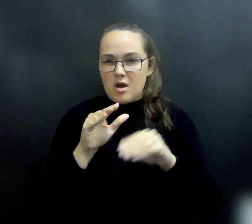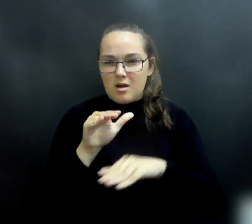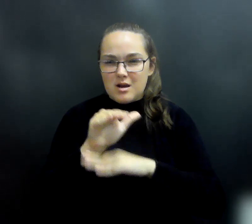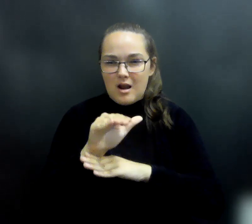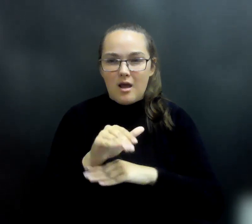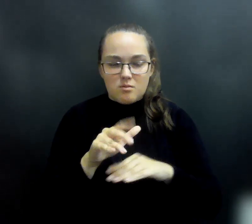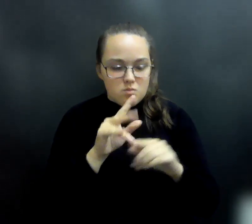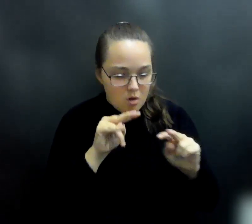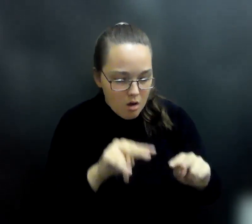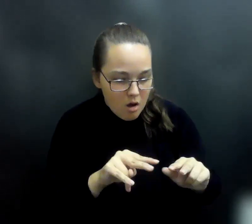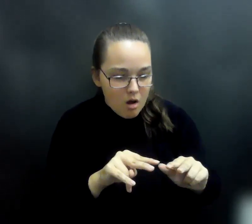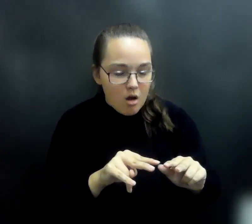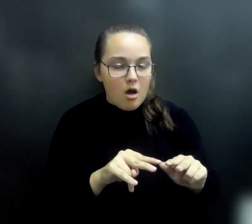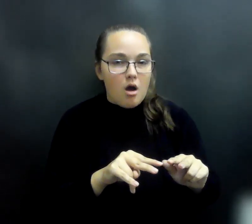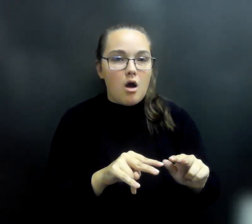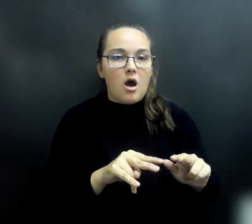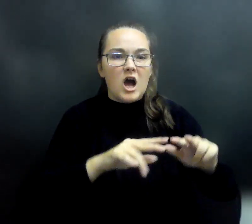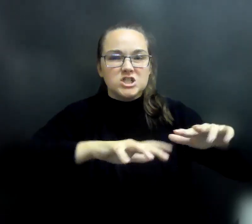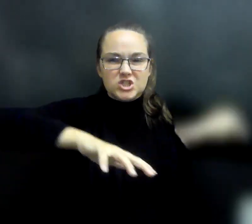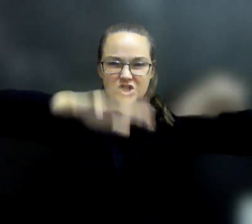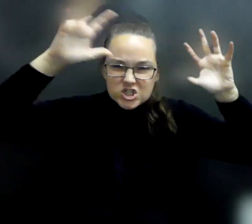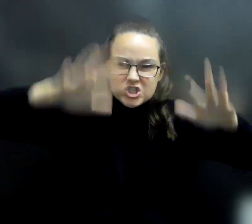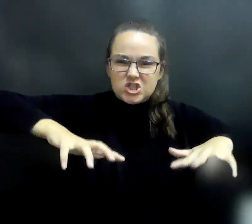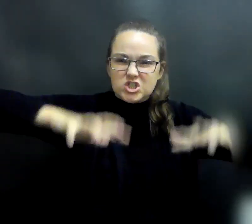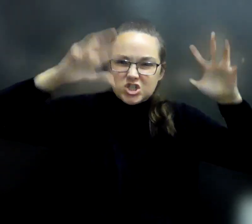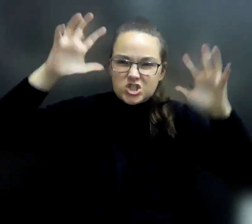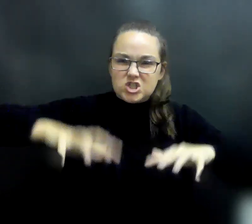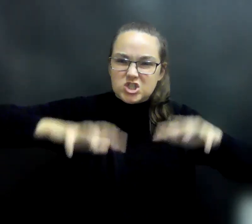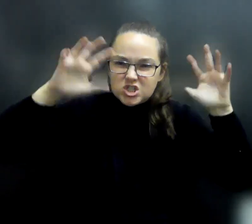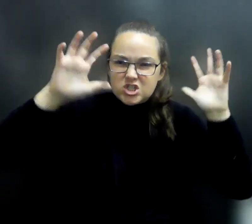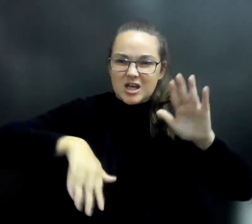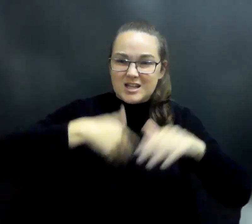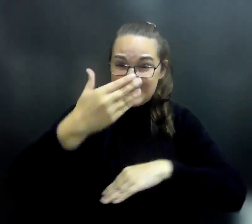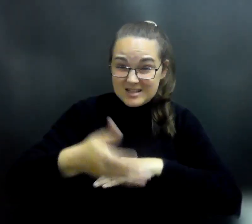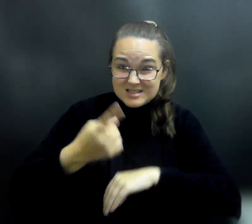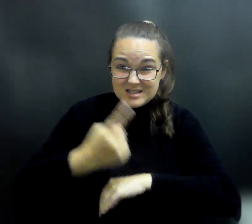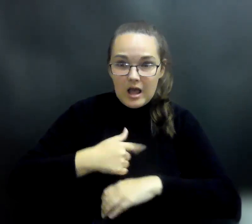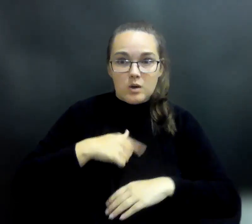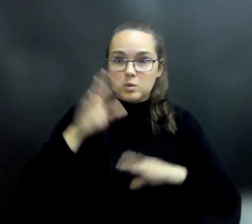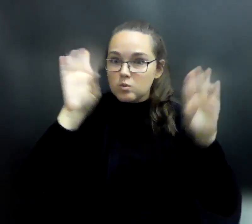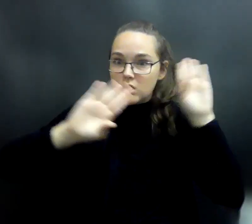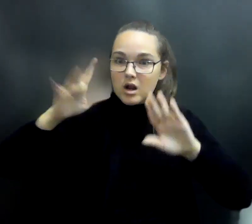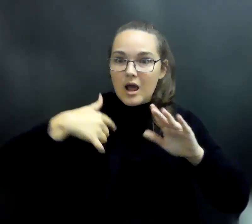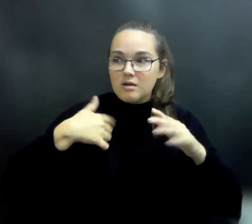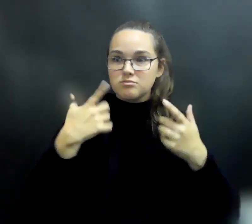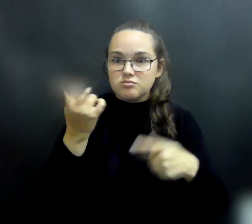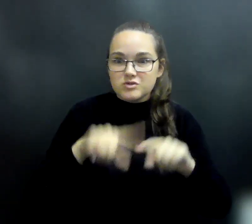find. It poured rain all the next day. I worried that I wouldn't be able to see anything through the